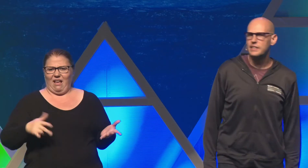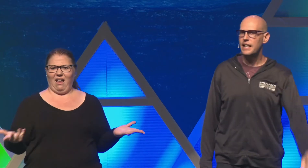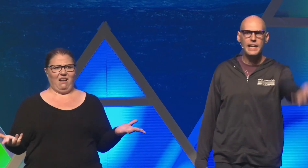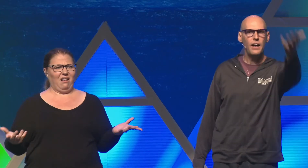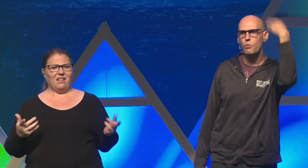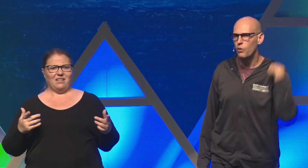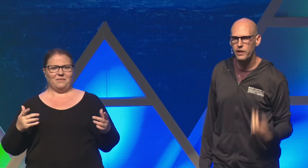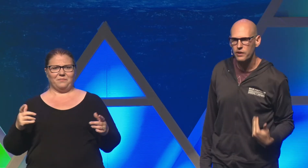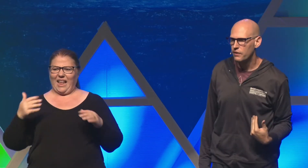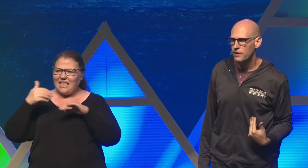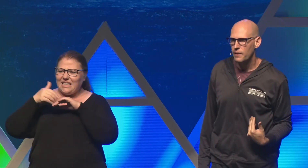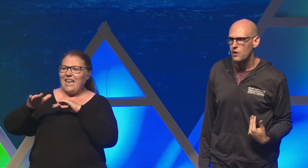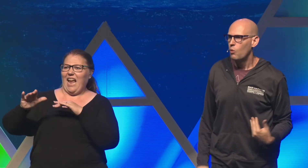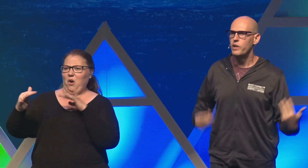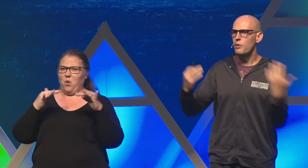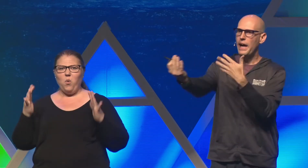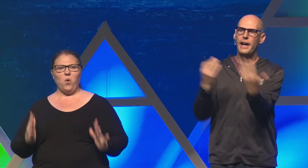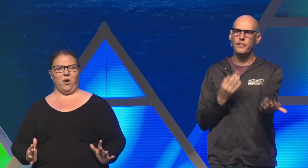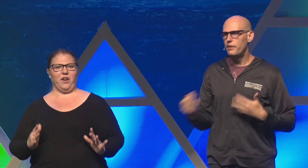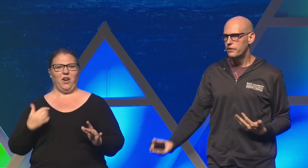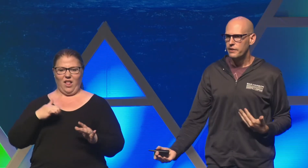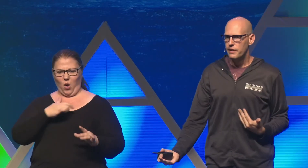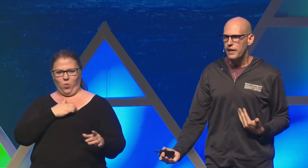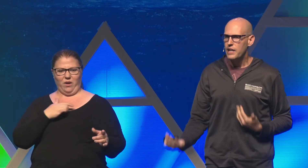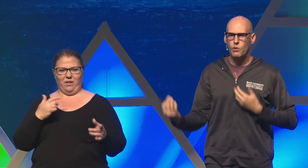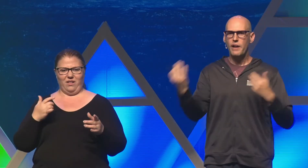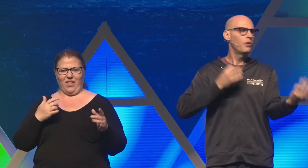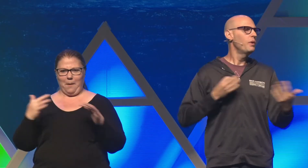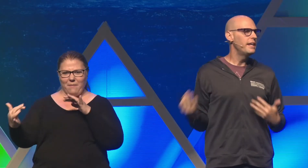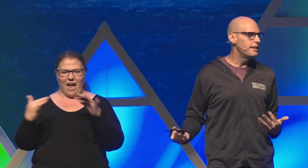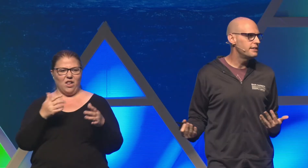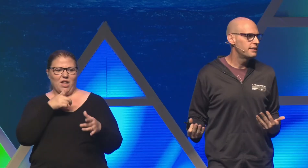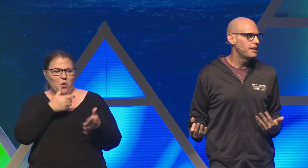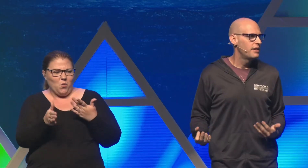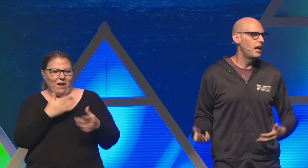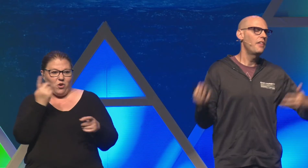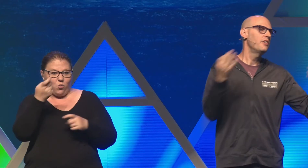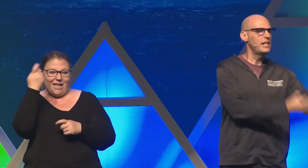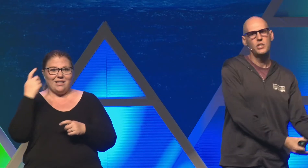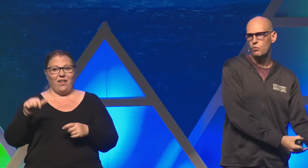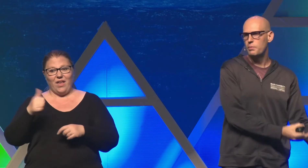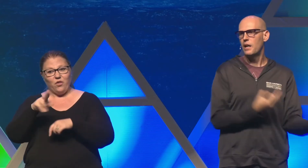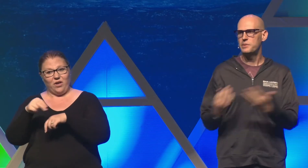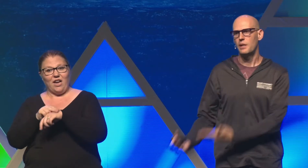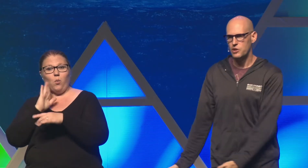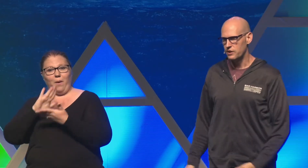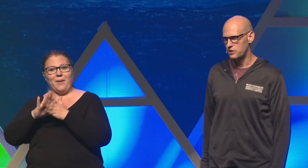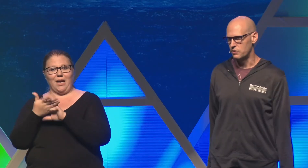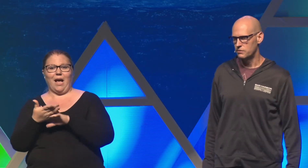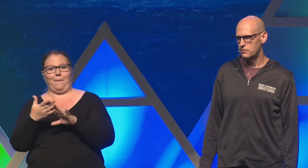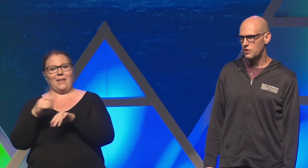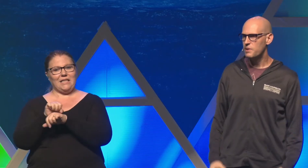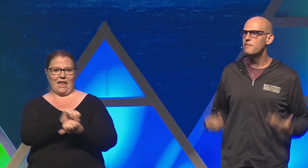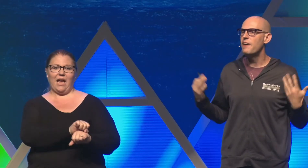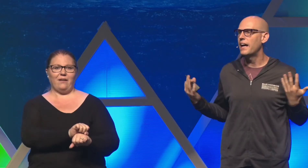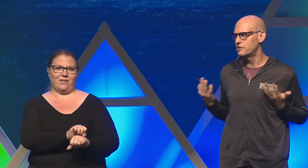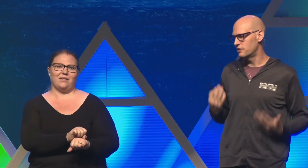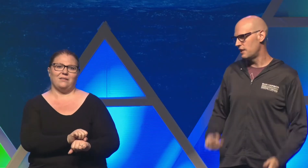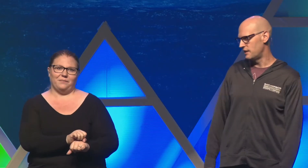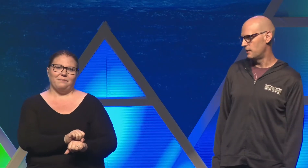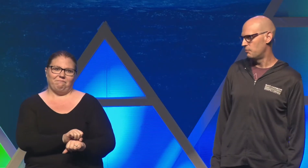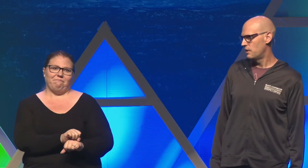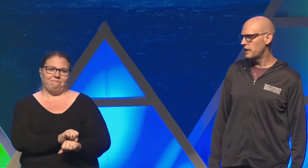Just send out a warrior, we'll battle, and whoever wins, the other nation will become subject to. They'll be the